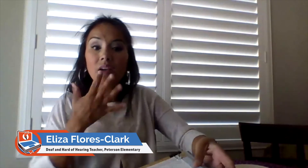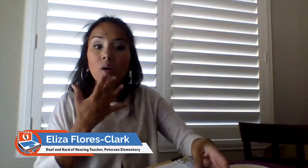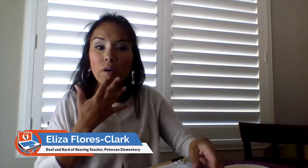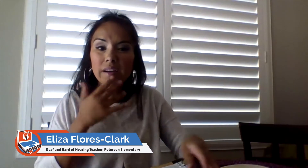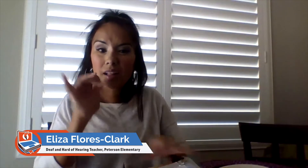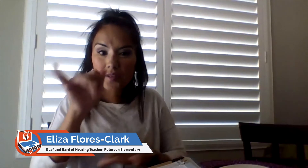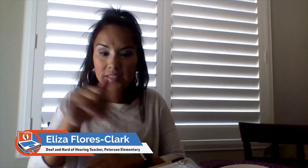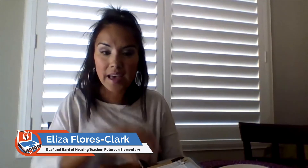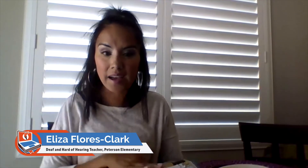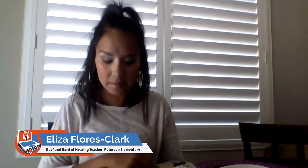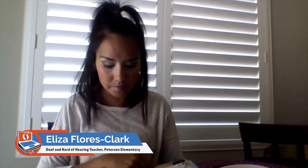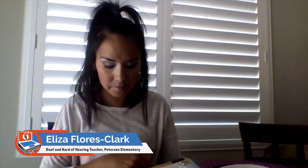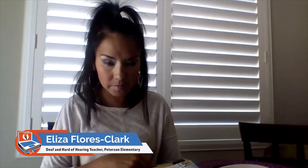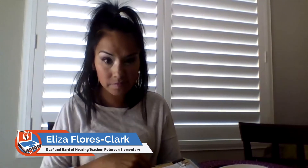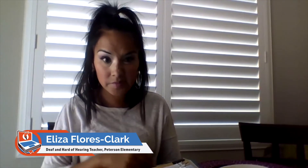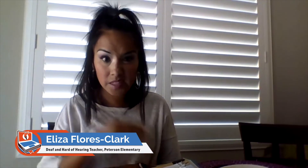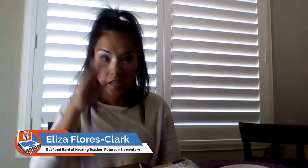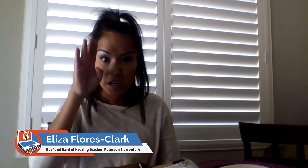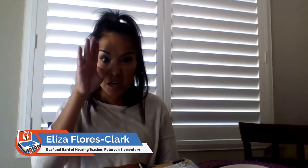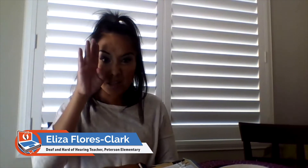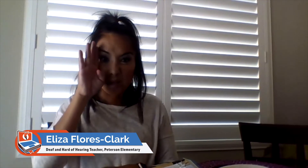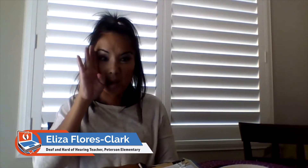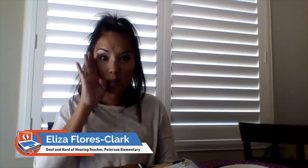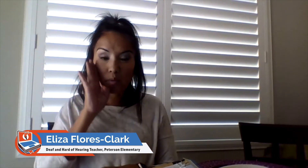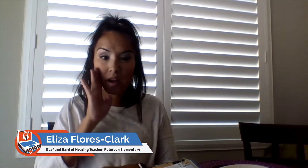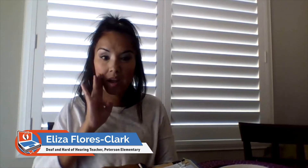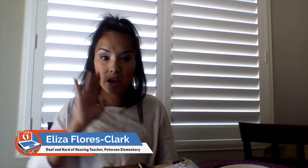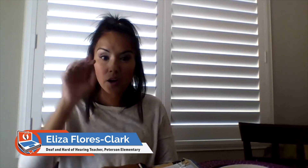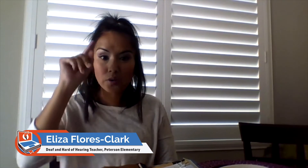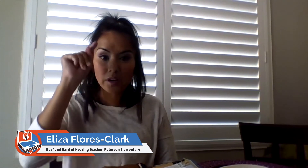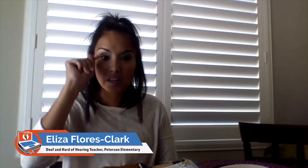What color is that? It's like a brown.